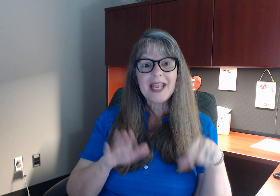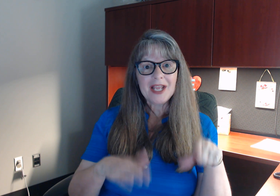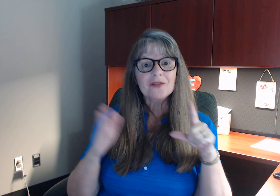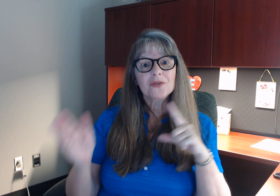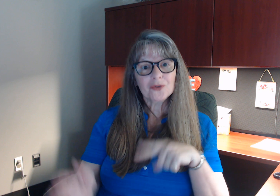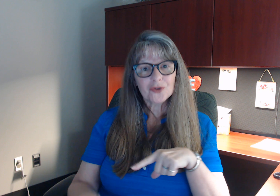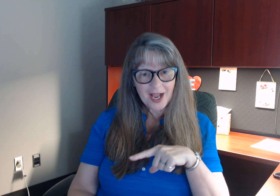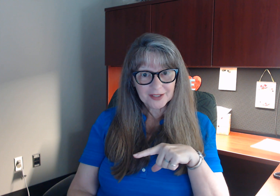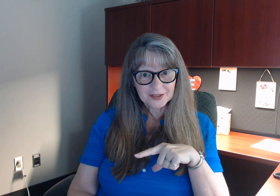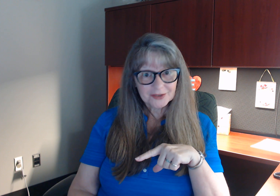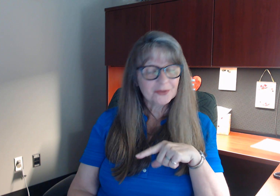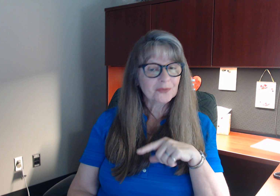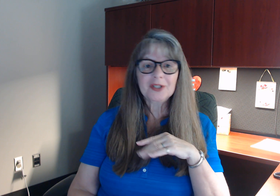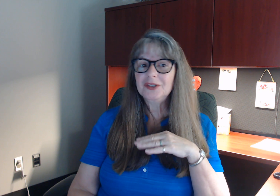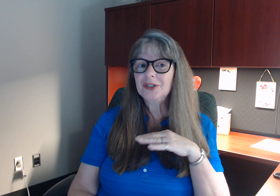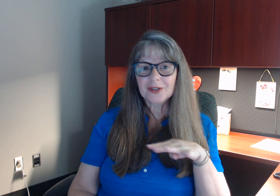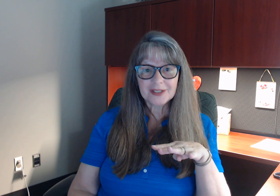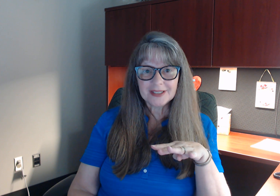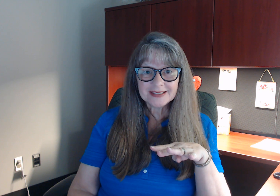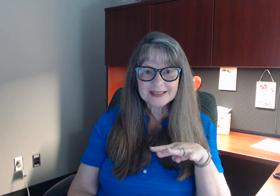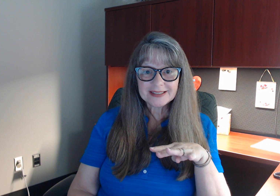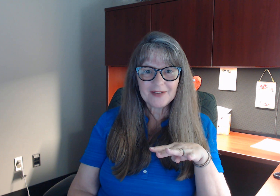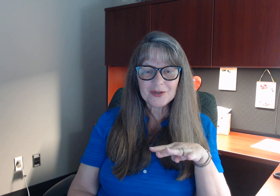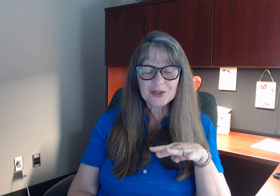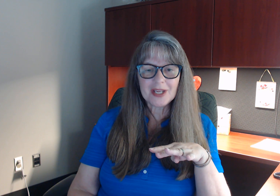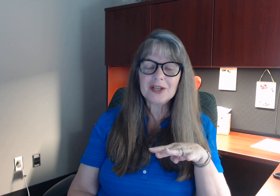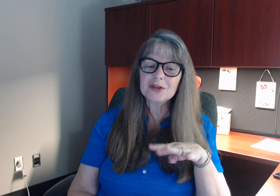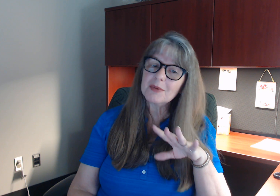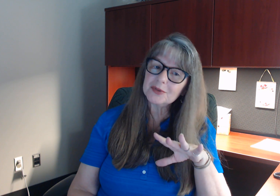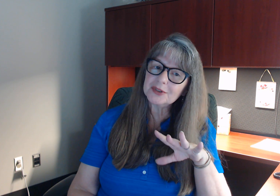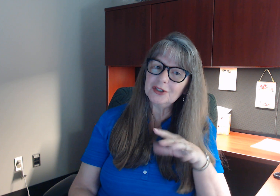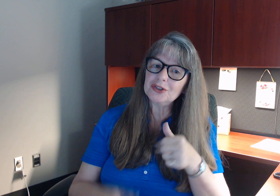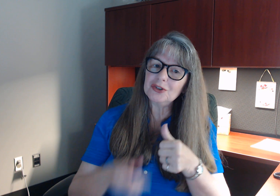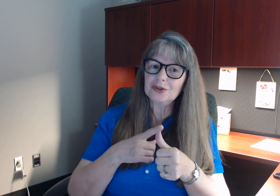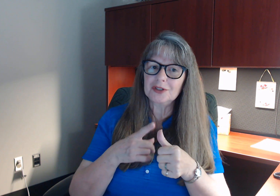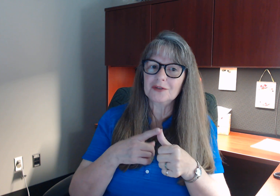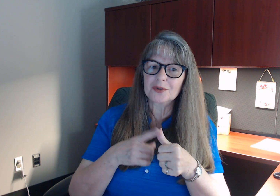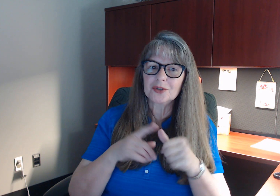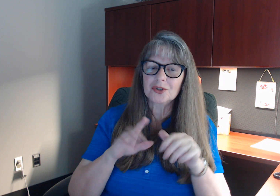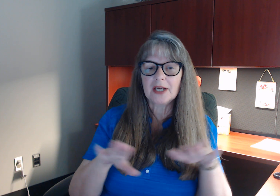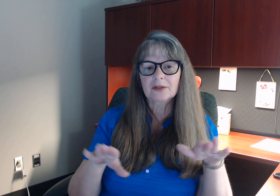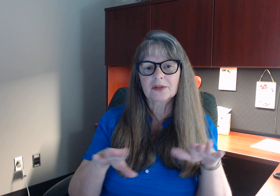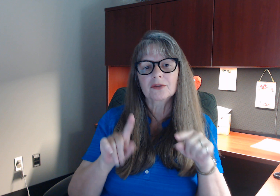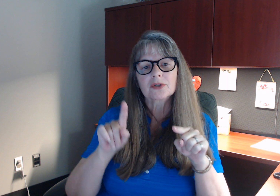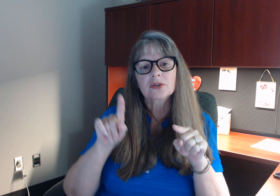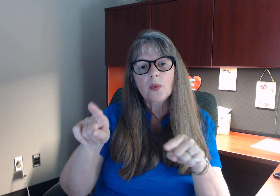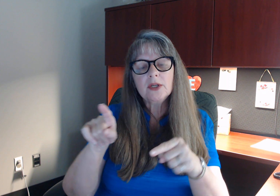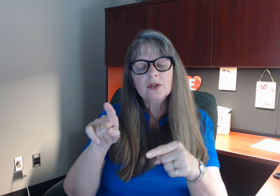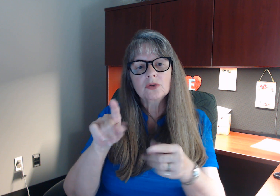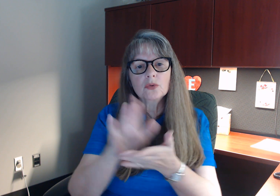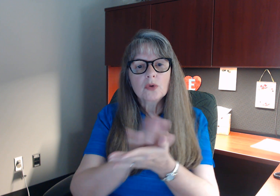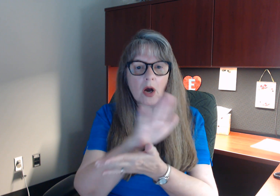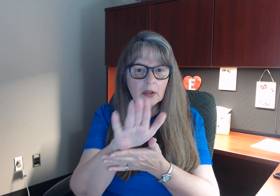If your child, regardless, it's usually the first child that is going to